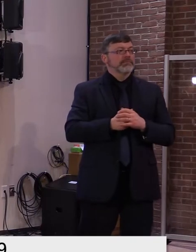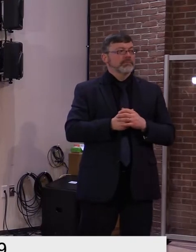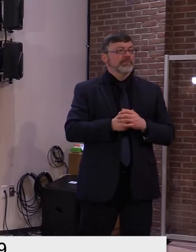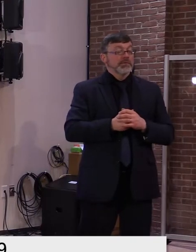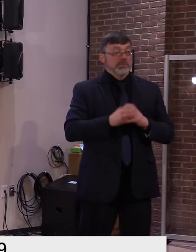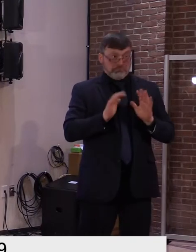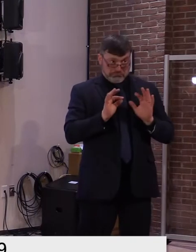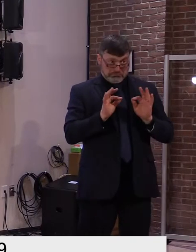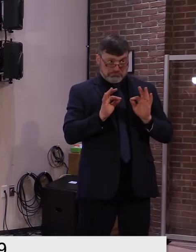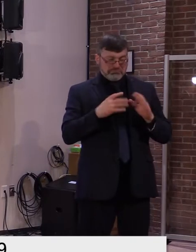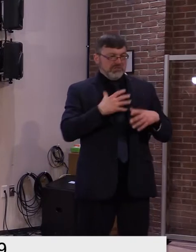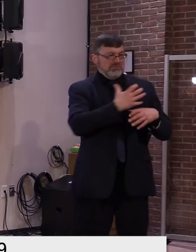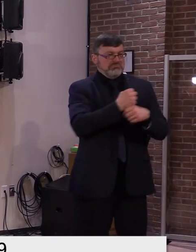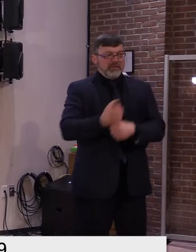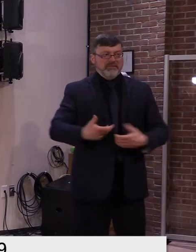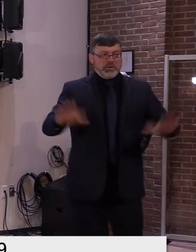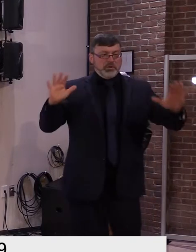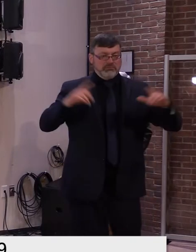I thought he was set.